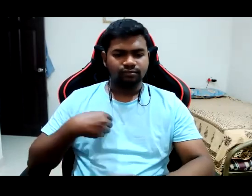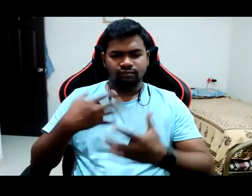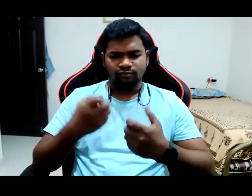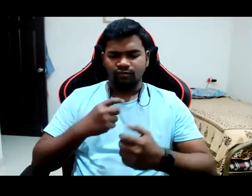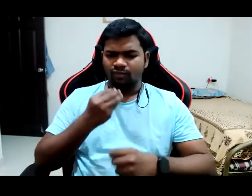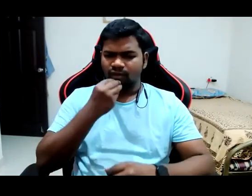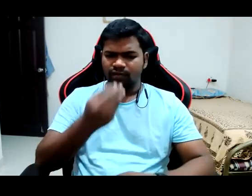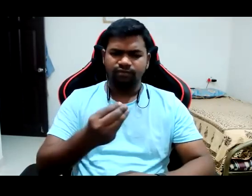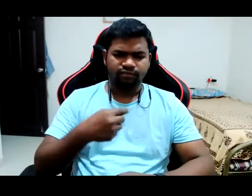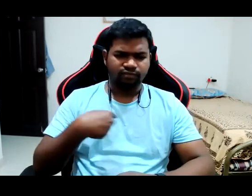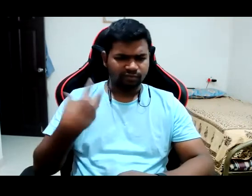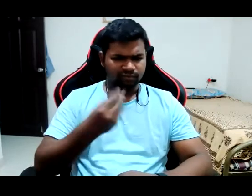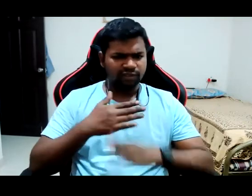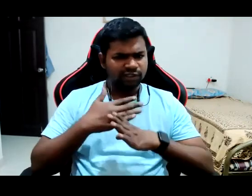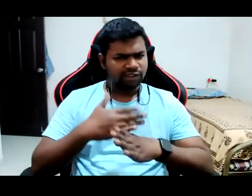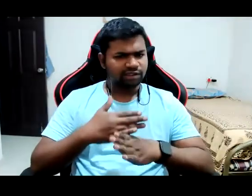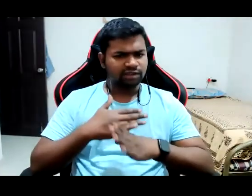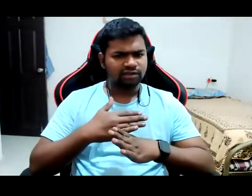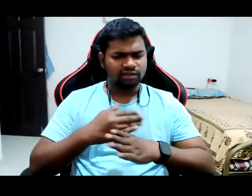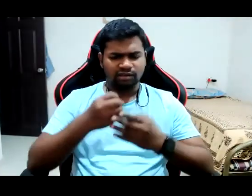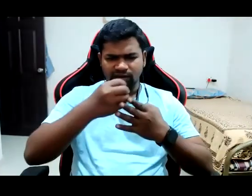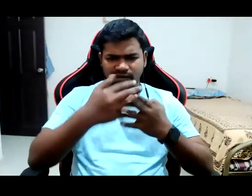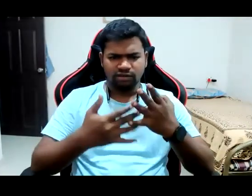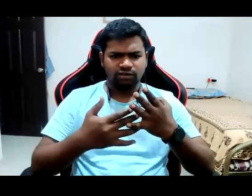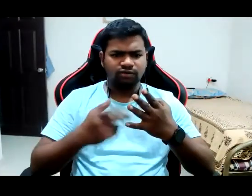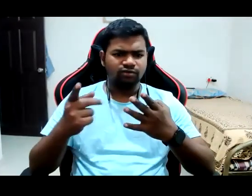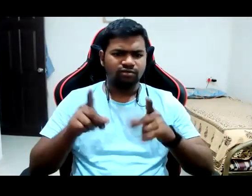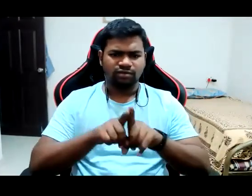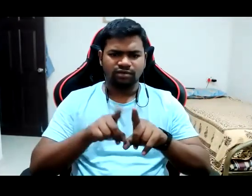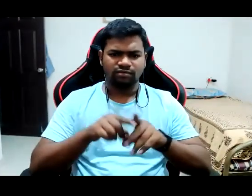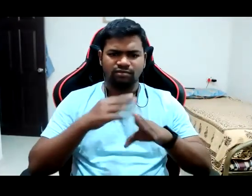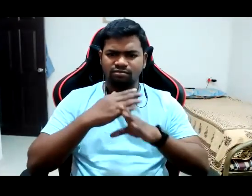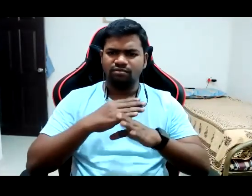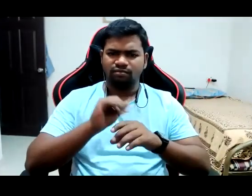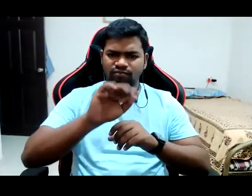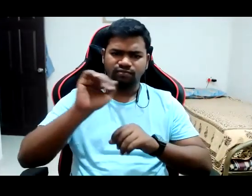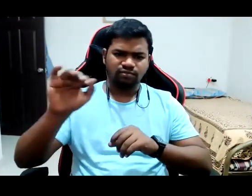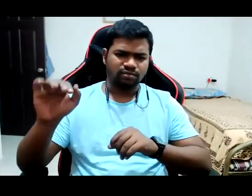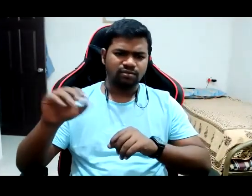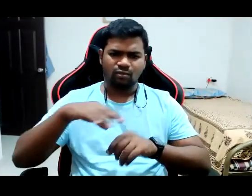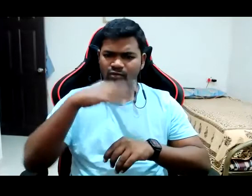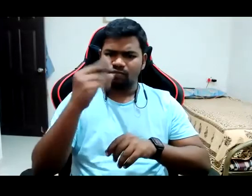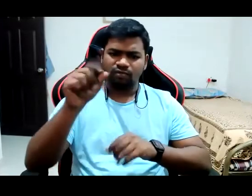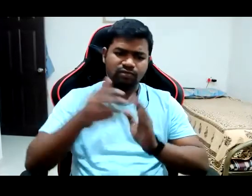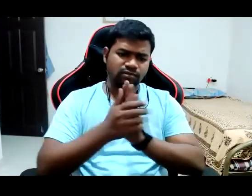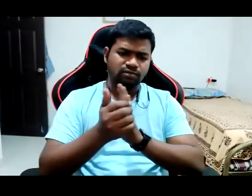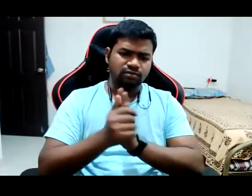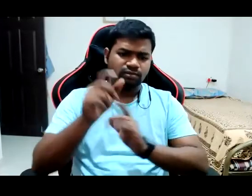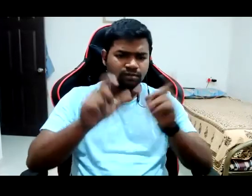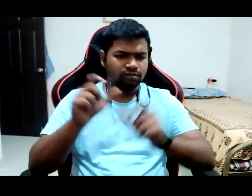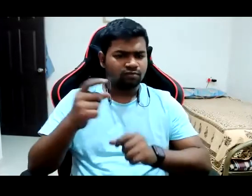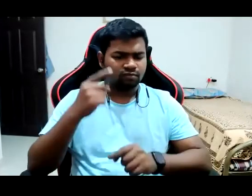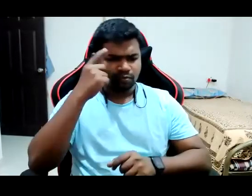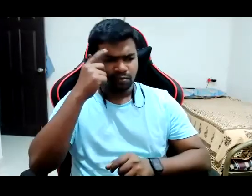was, can we share the list of the participants to everyone along with their skills? So each and everyone will come to know